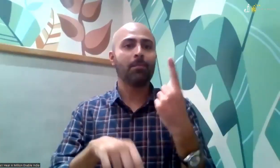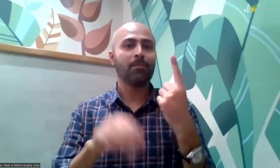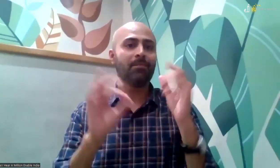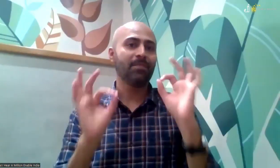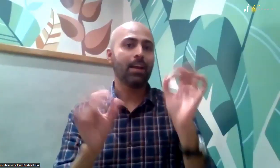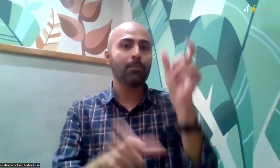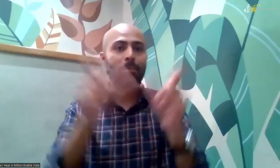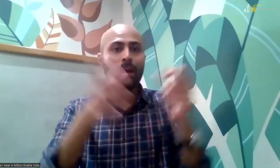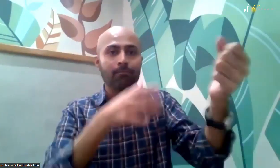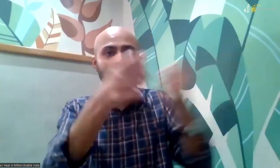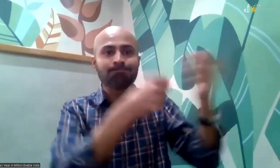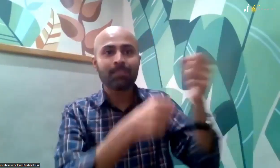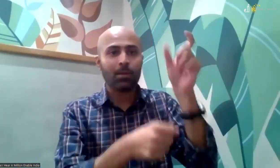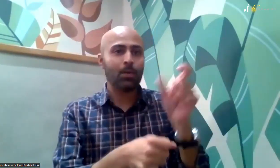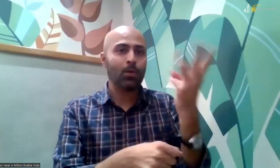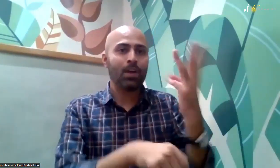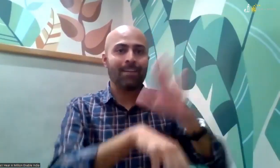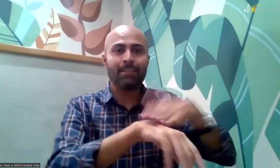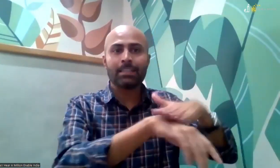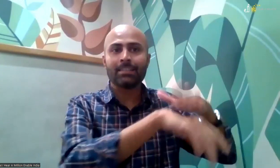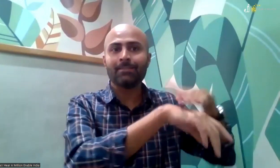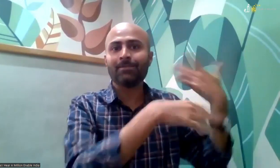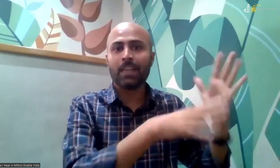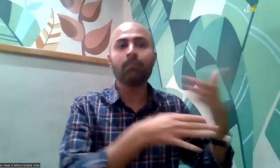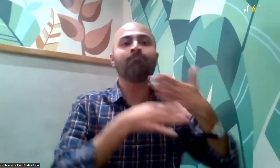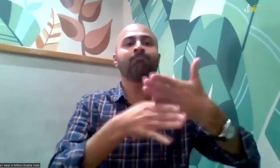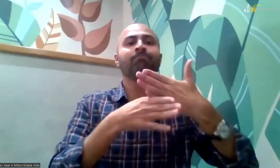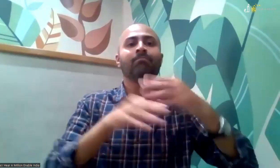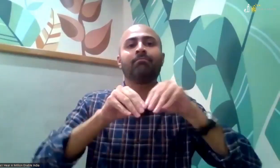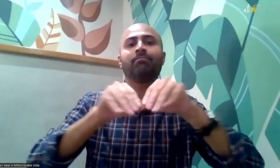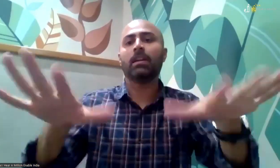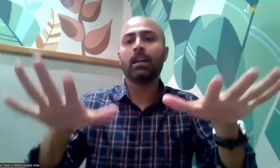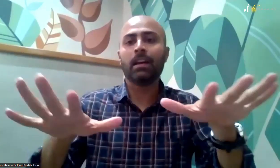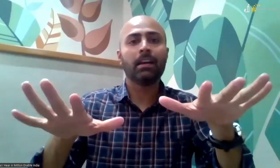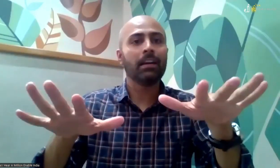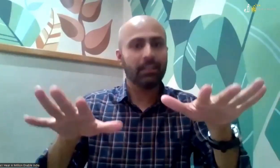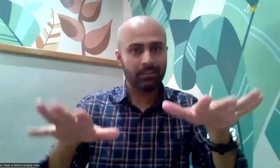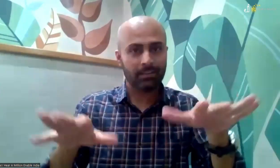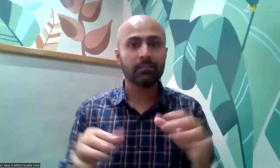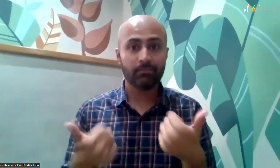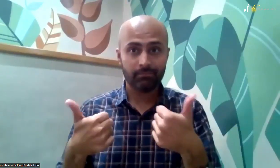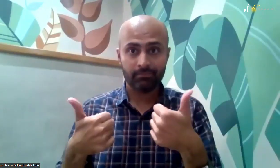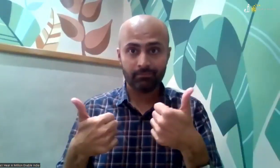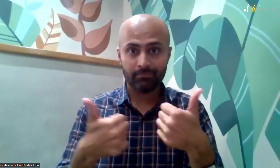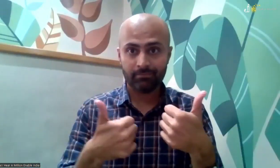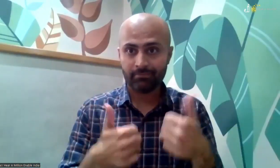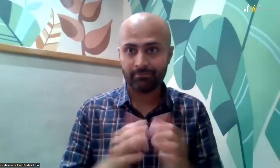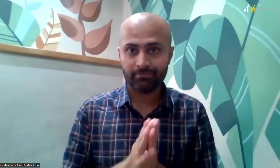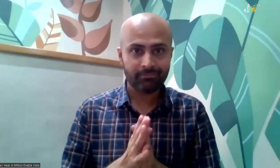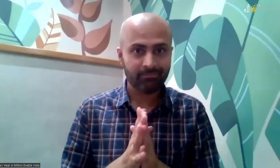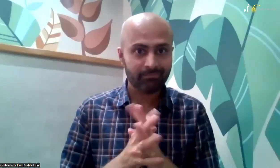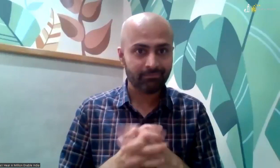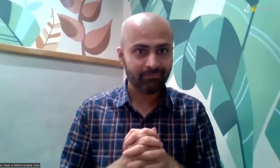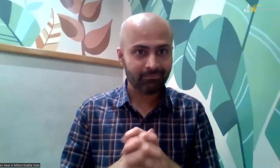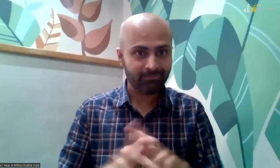today is a good time and good opportunity to discuss. We have three members here who would be